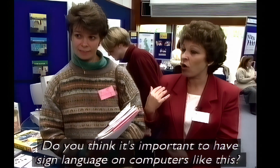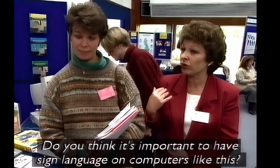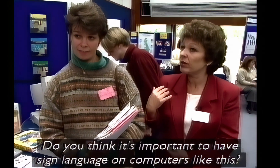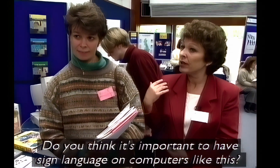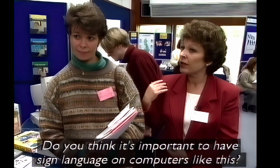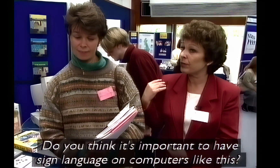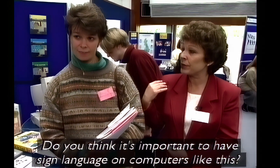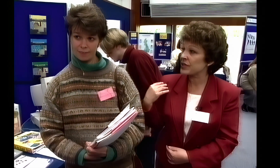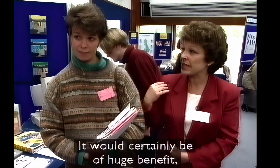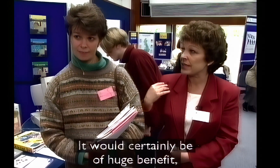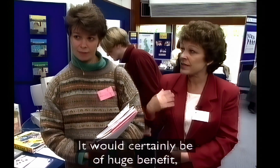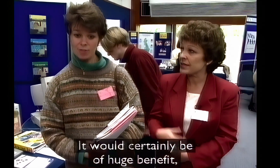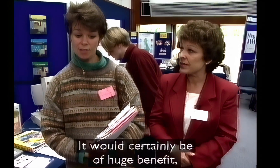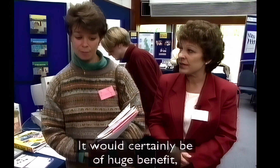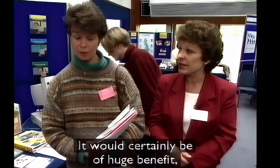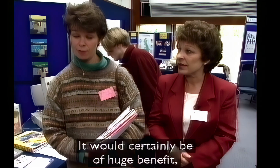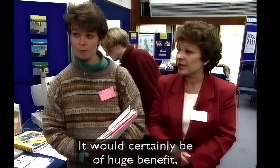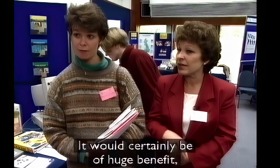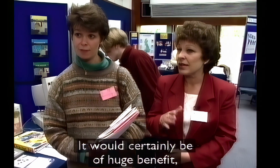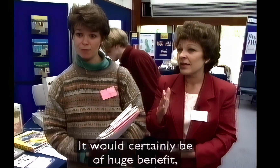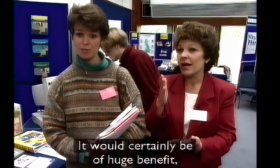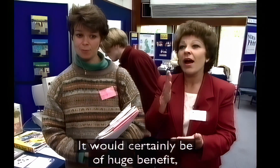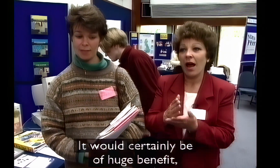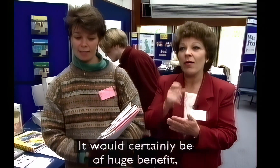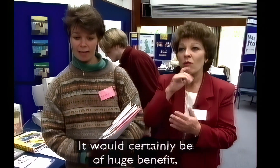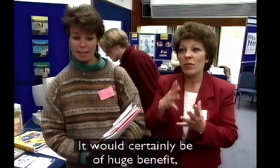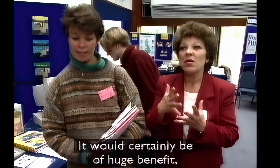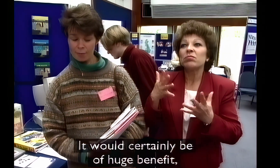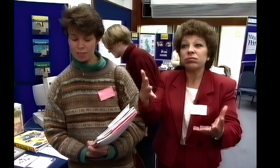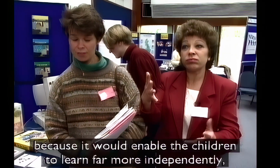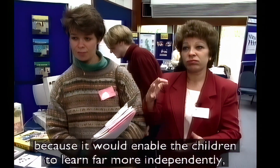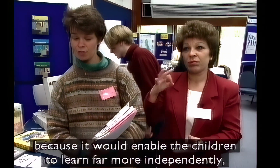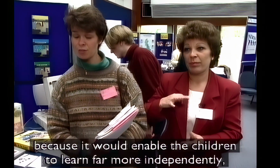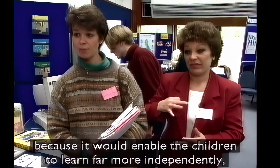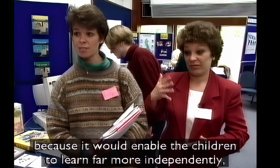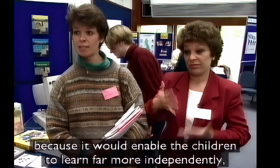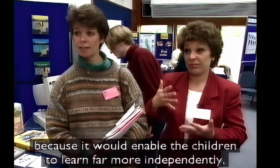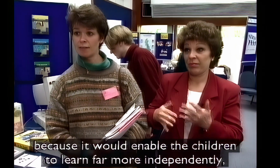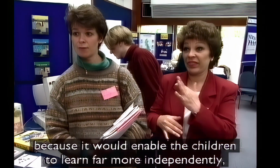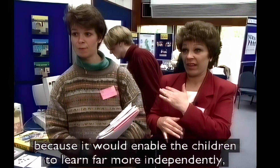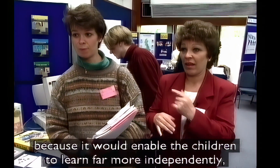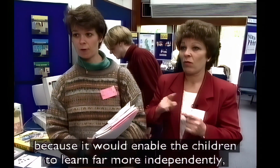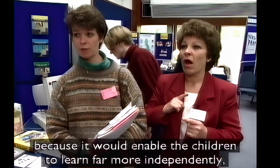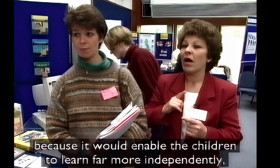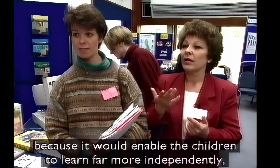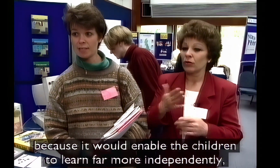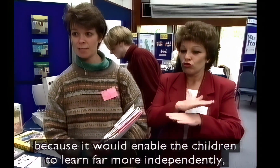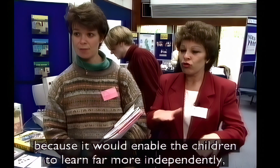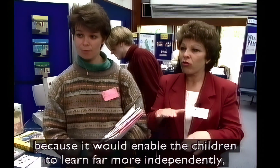on computers like this? It would certainly be a huge benefit, because it would then enable the children to actually learn far more independently, as opposed to being